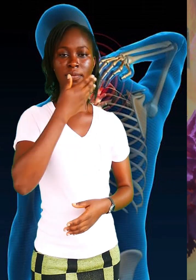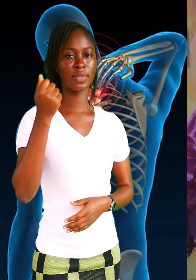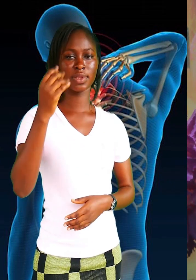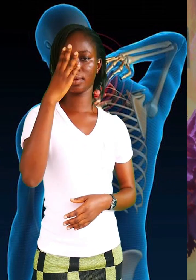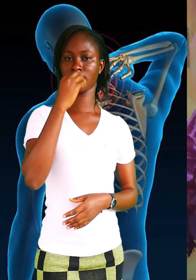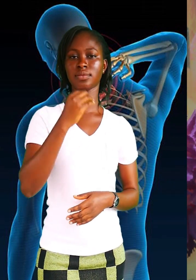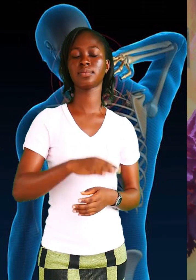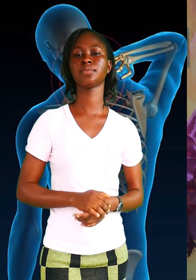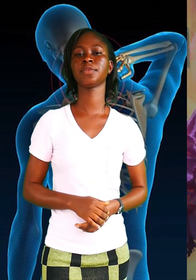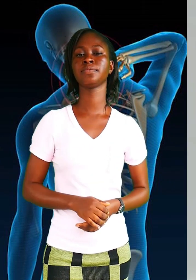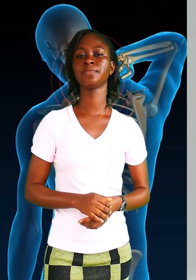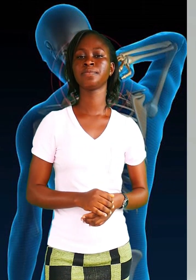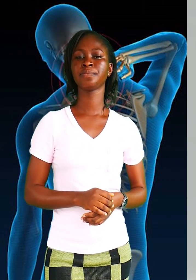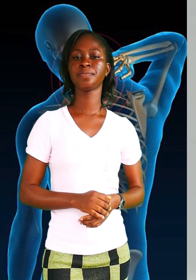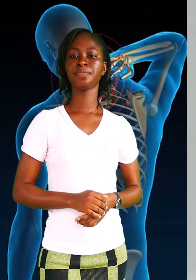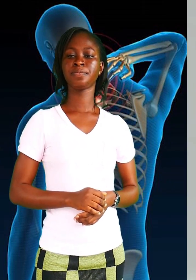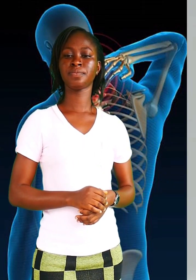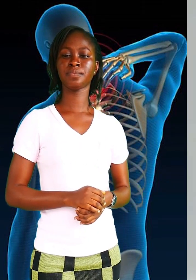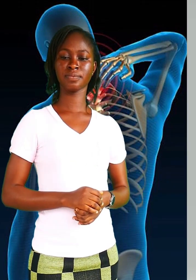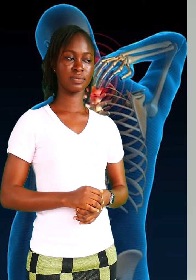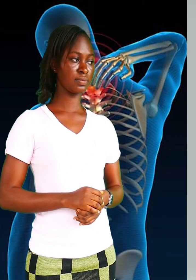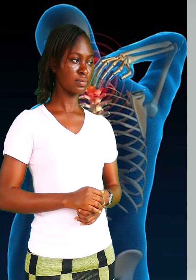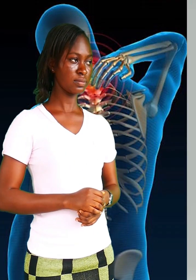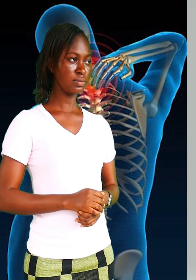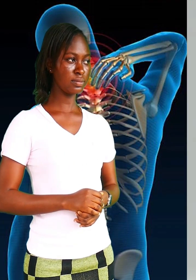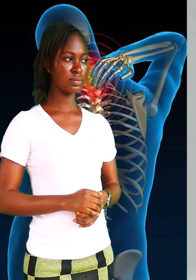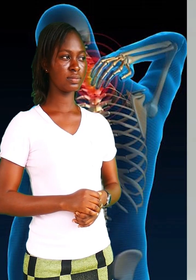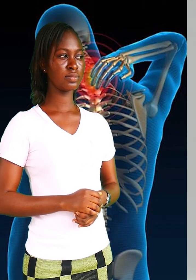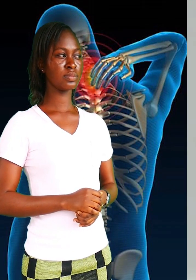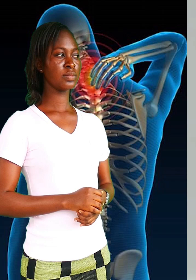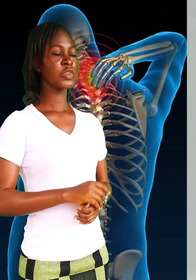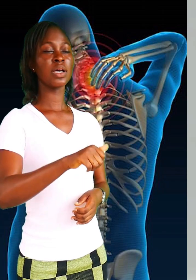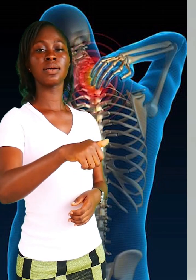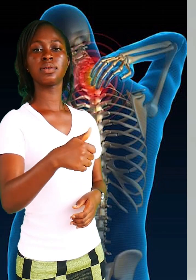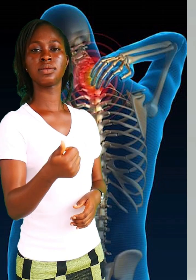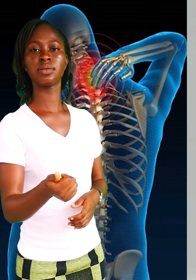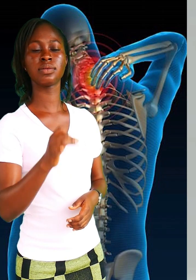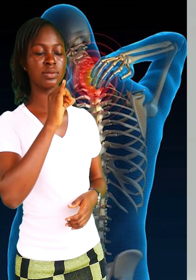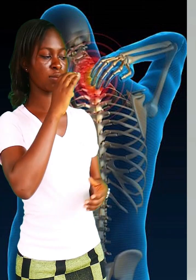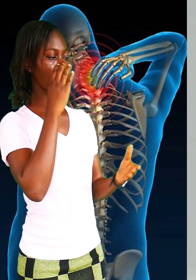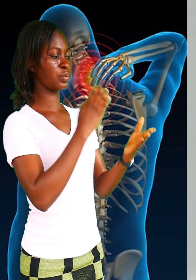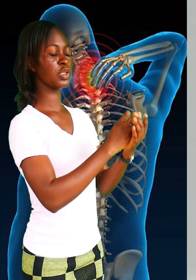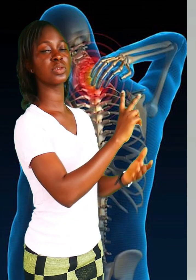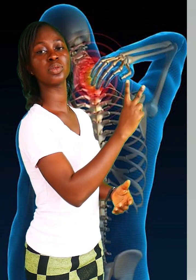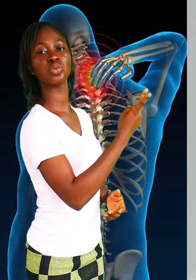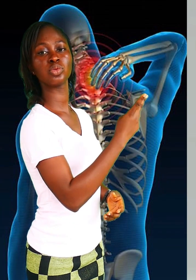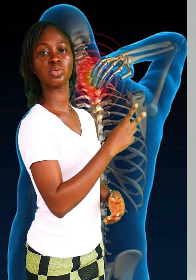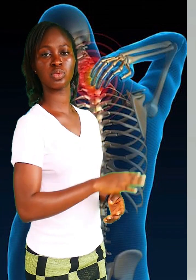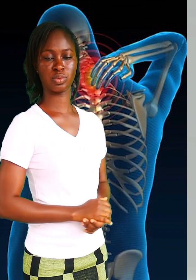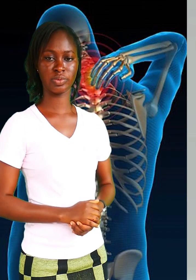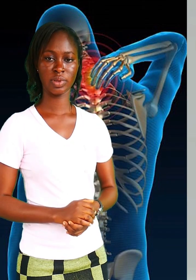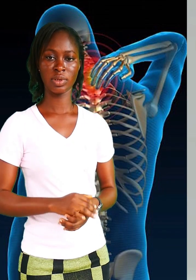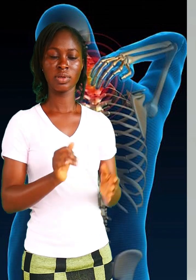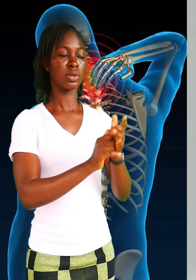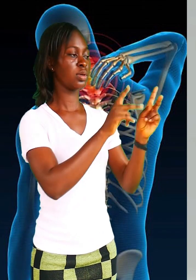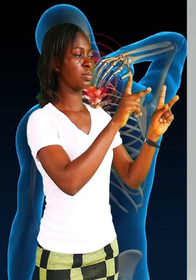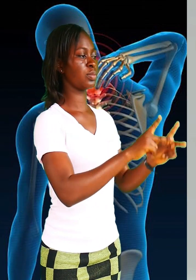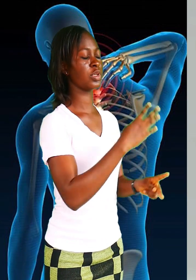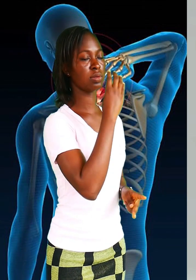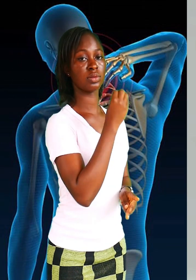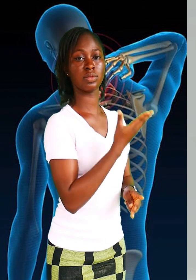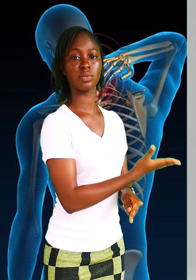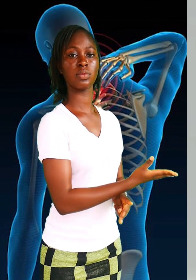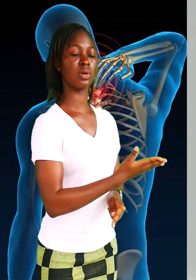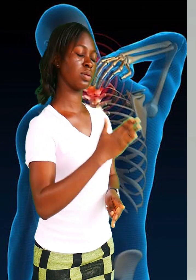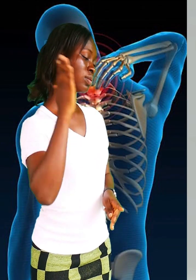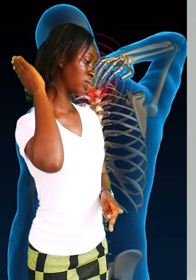de ya sesa wo ye yes mfonyini eto so mienu mfonyini eto so mienu be hu se nipa na oda soro no ne ko echi ho no